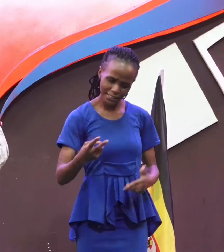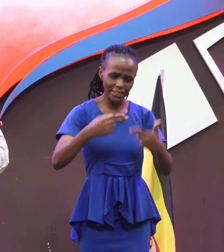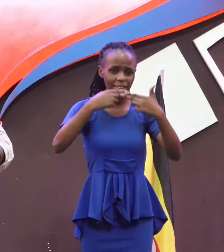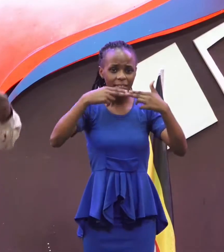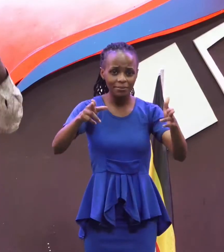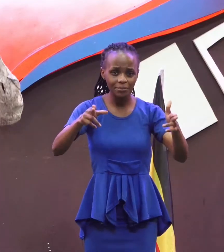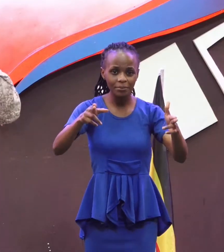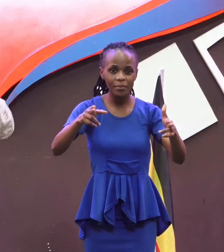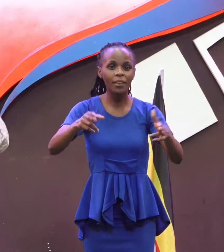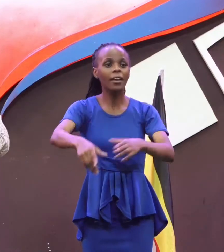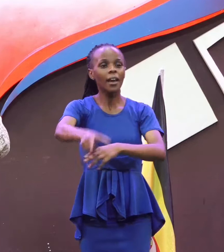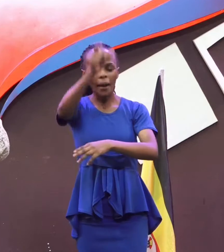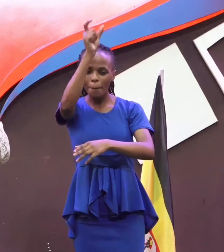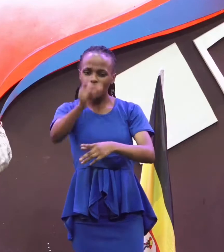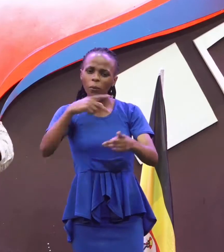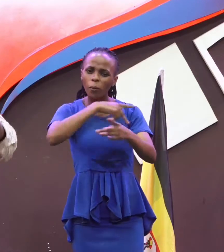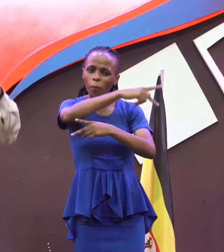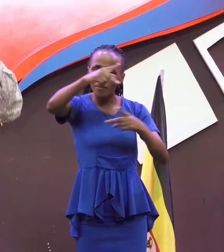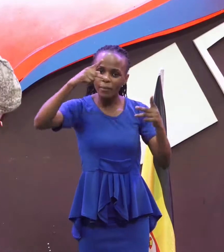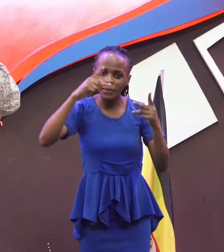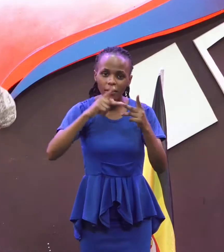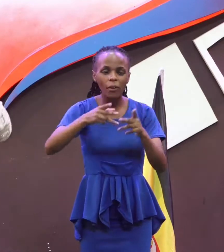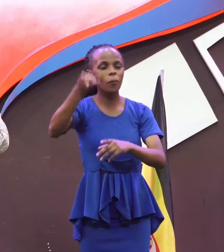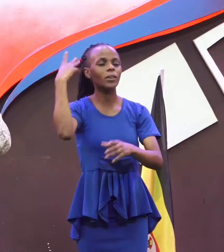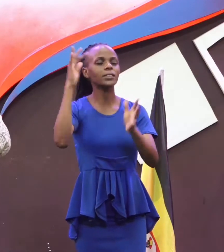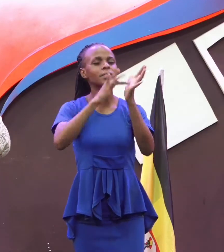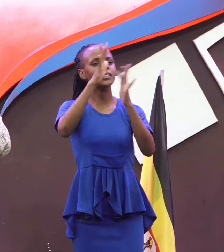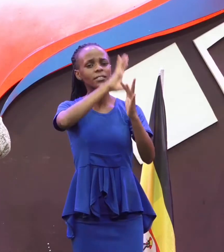journey that they began, who perfected it,